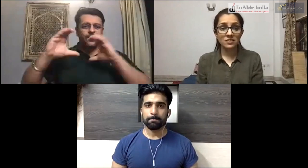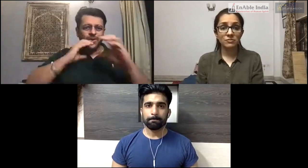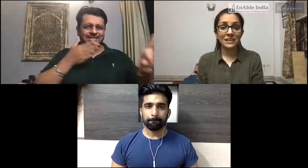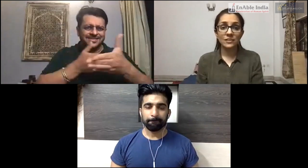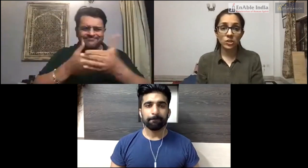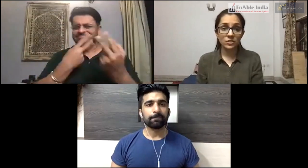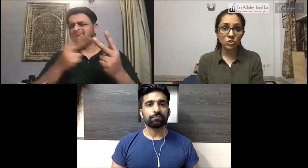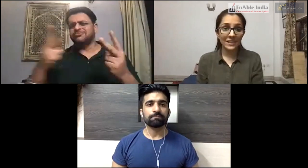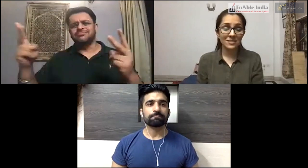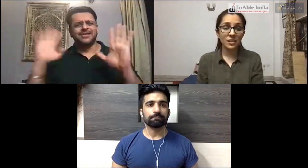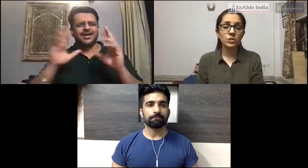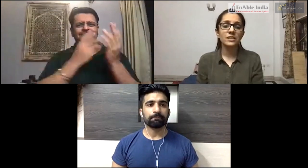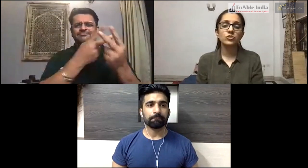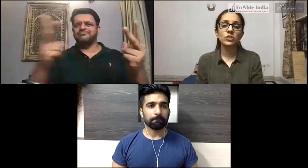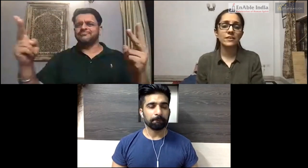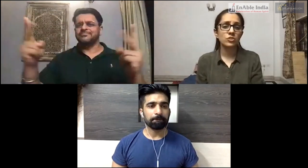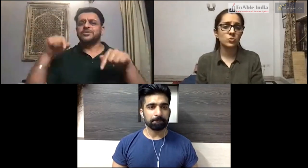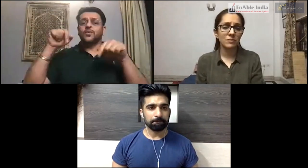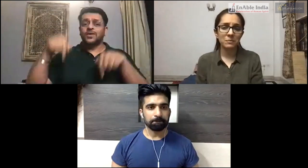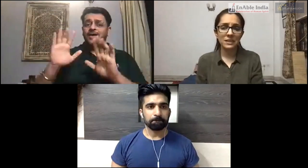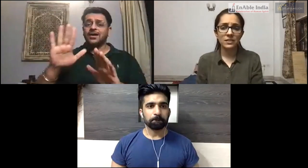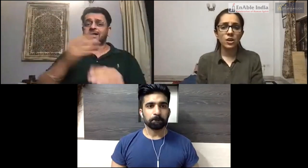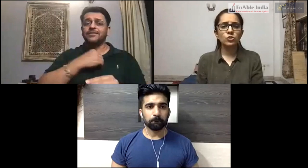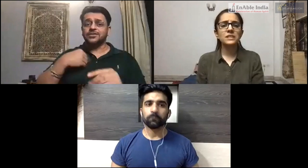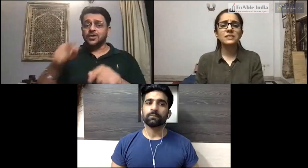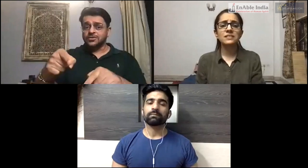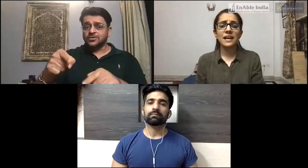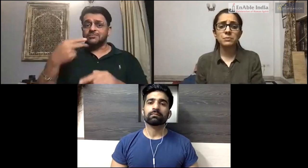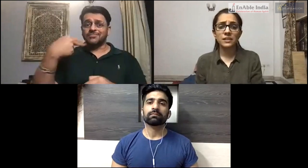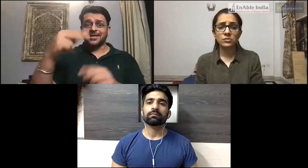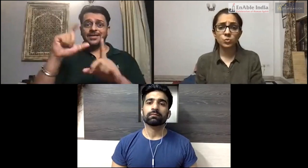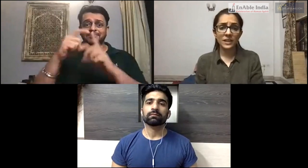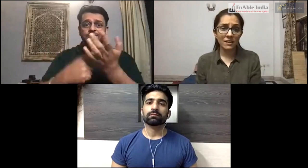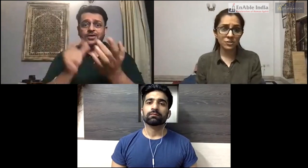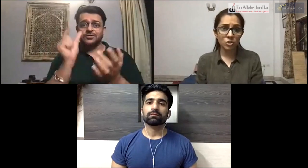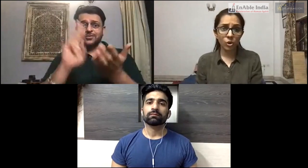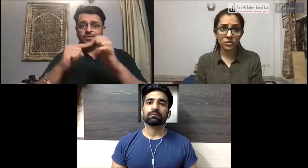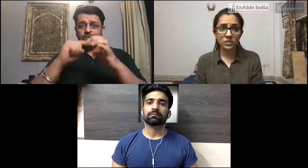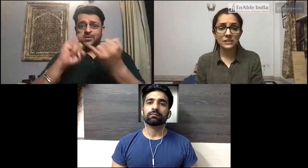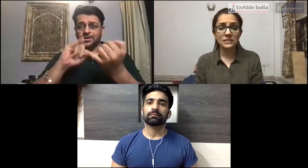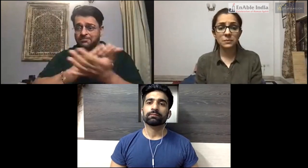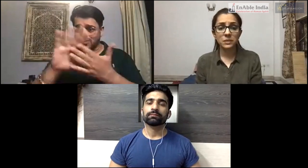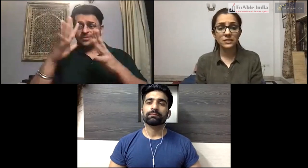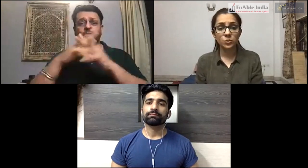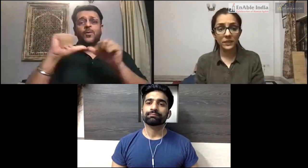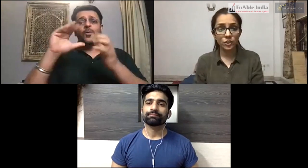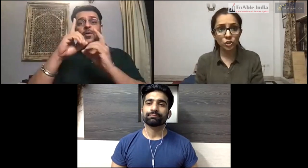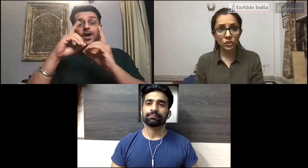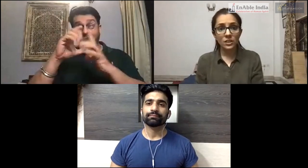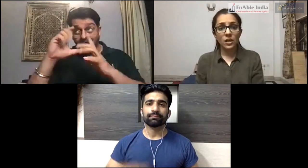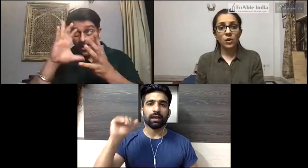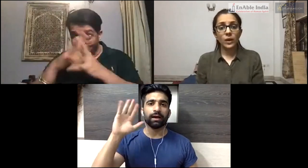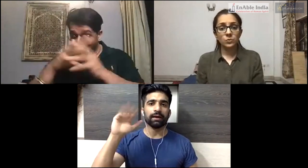stressed, financially stressed, communication challenges with family. So many things are happening. So we have this doctor. His name is